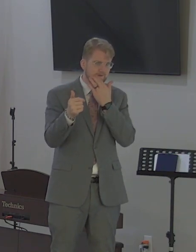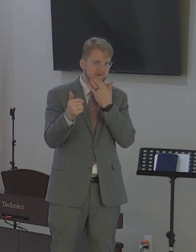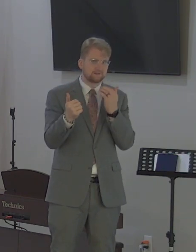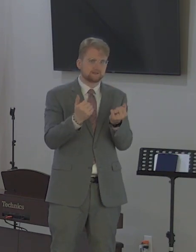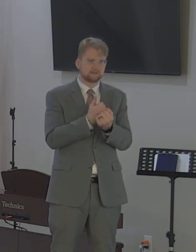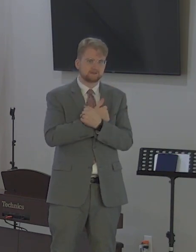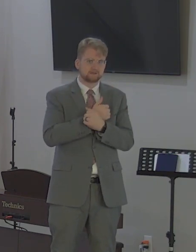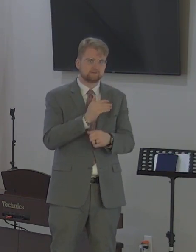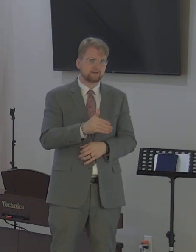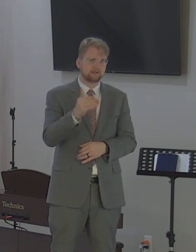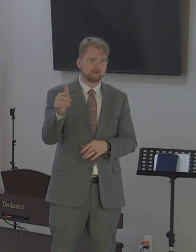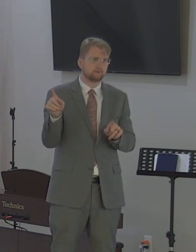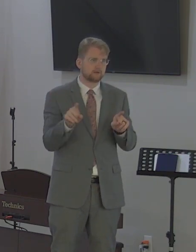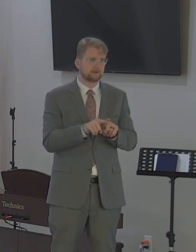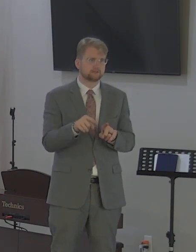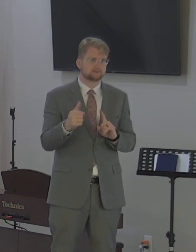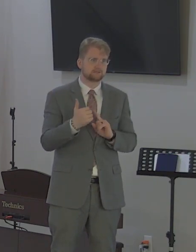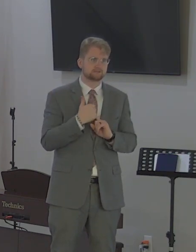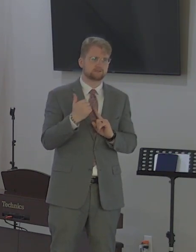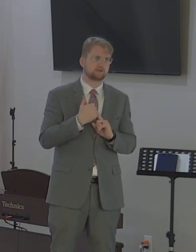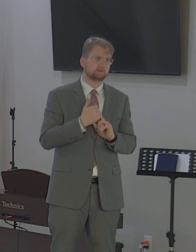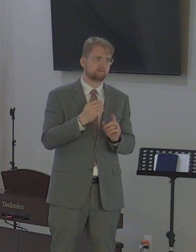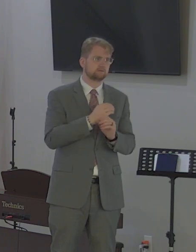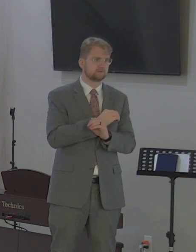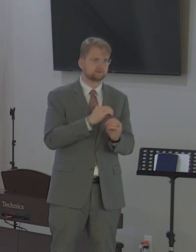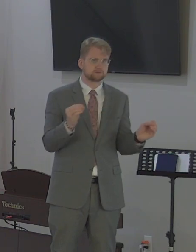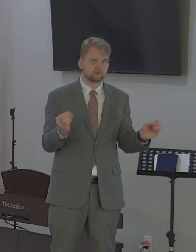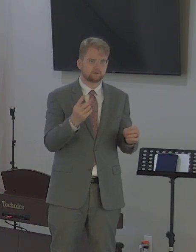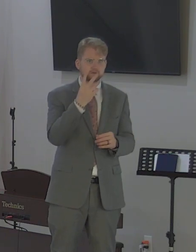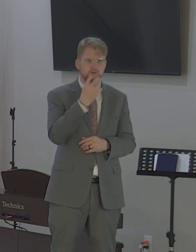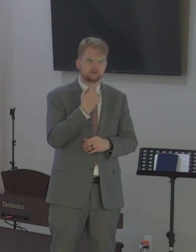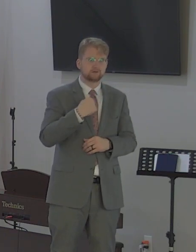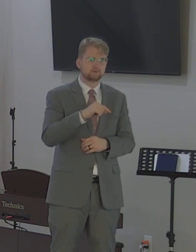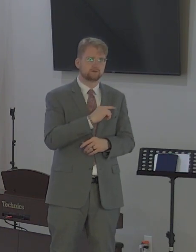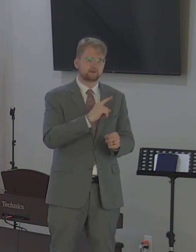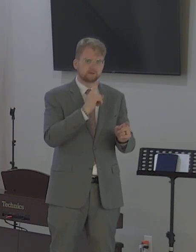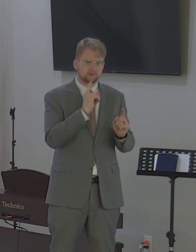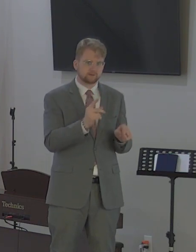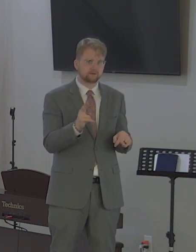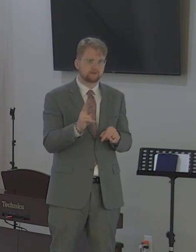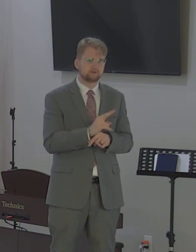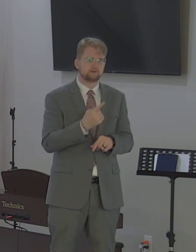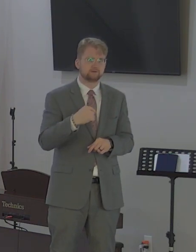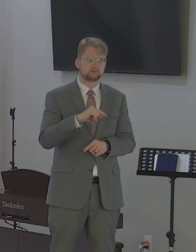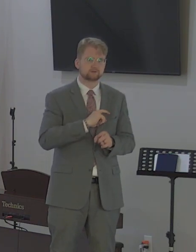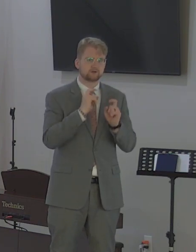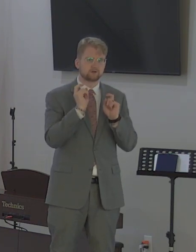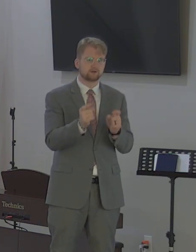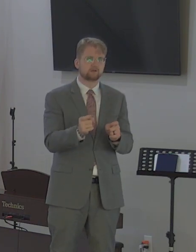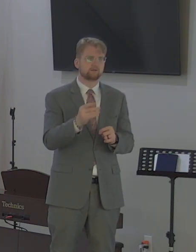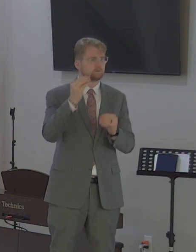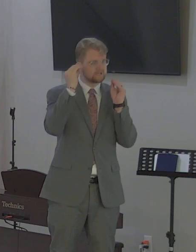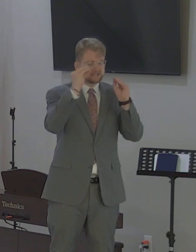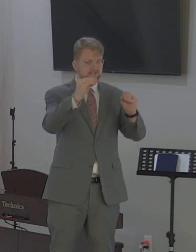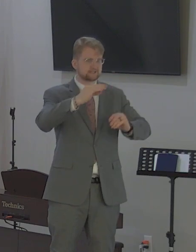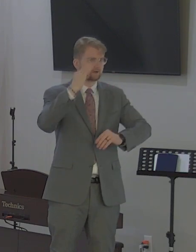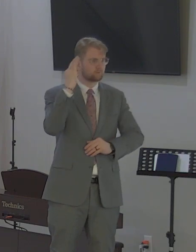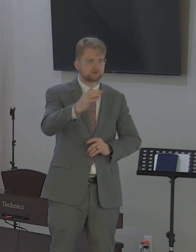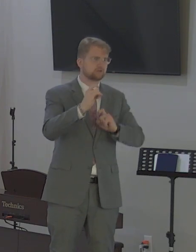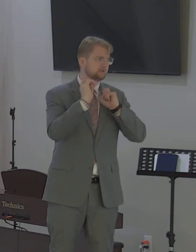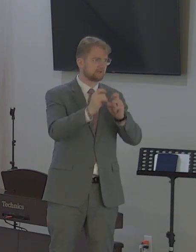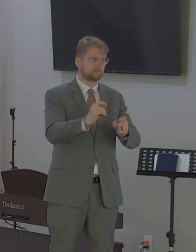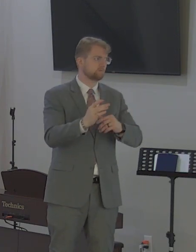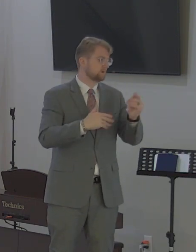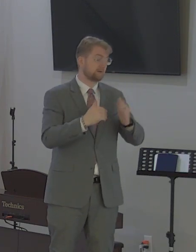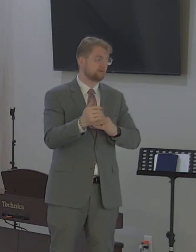thyself. There's no doubt we're commanded to use our gift, whether it's ministry, help, administration, teaching, preaching, giving, exhorting, mercy, whatever